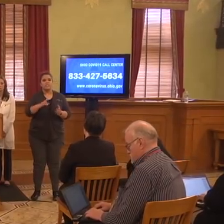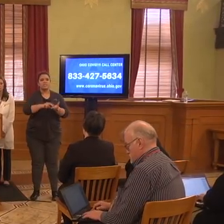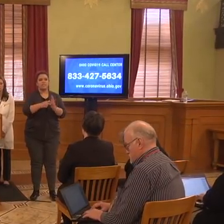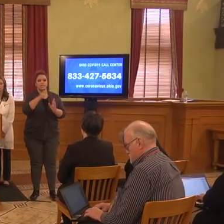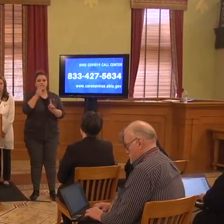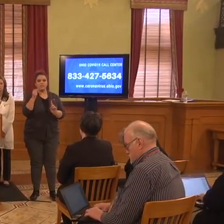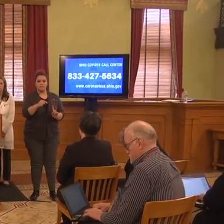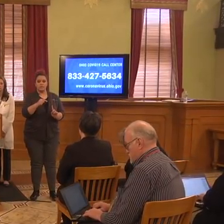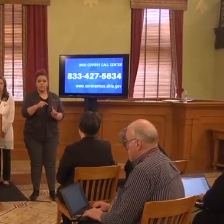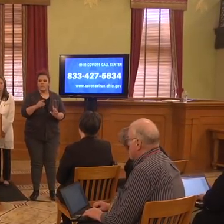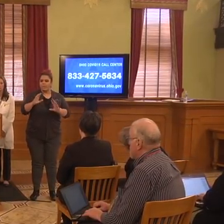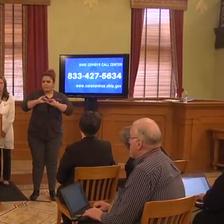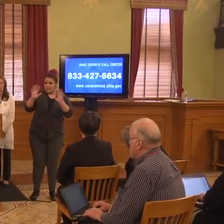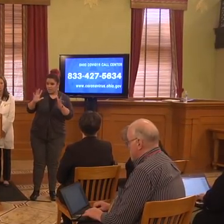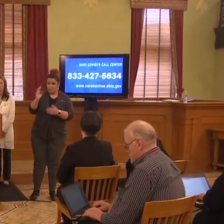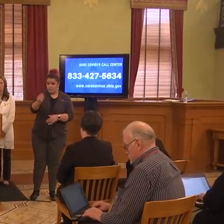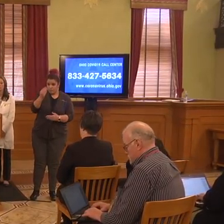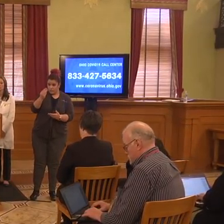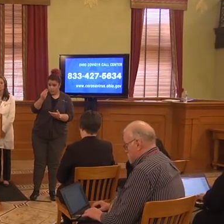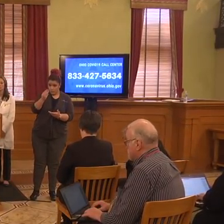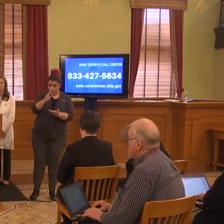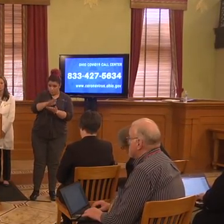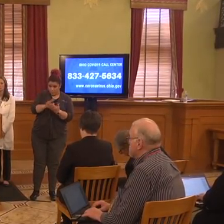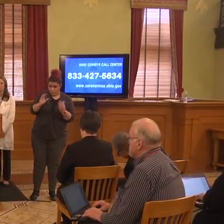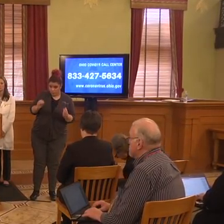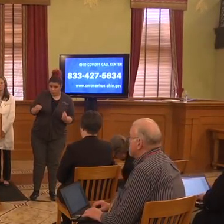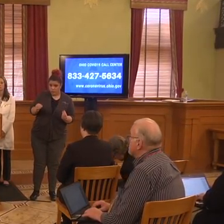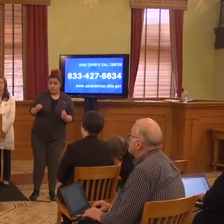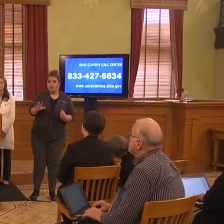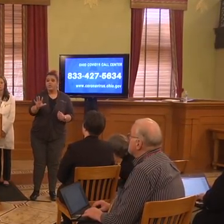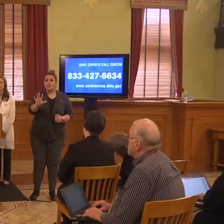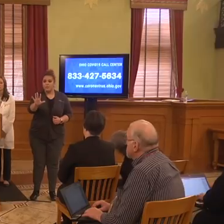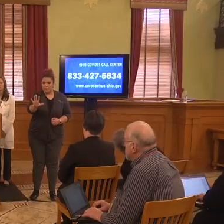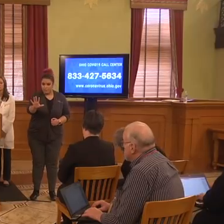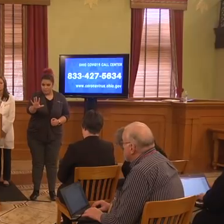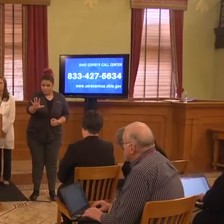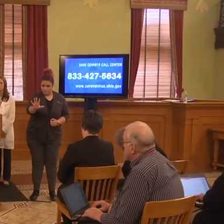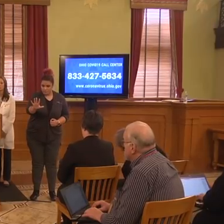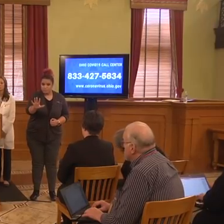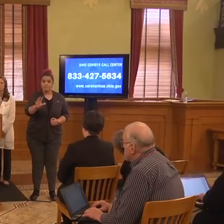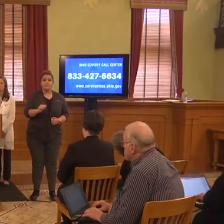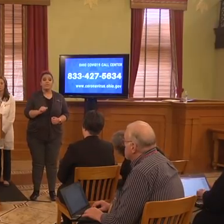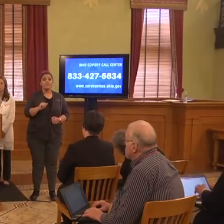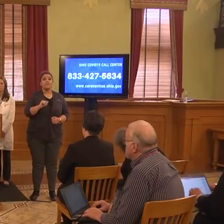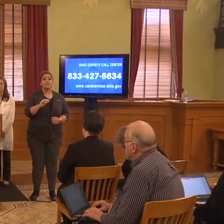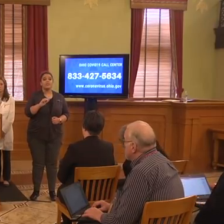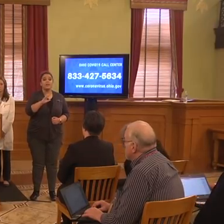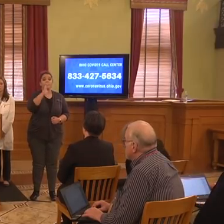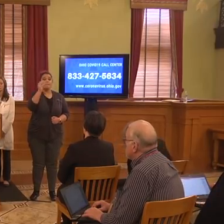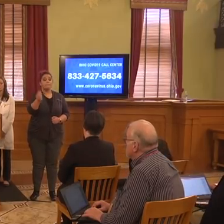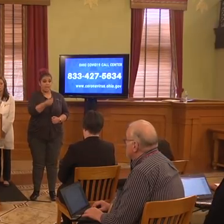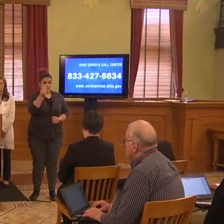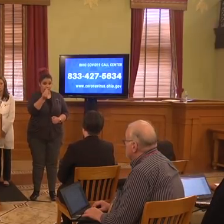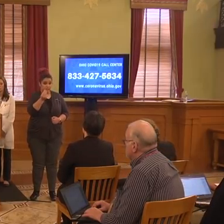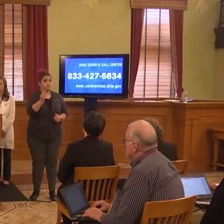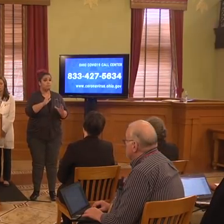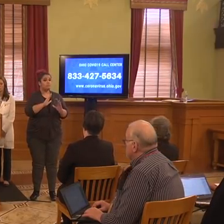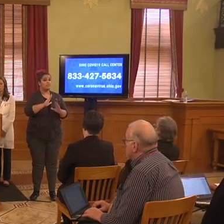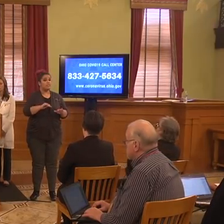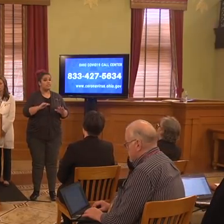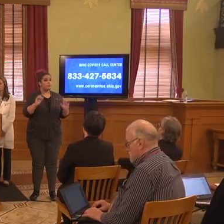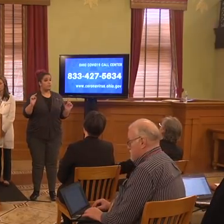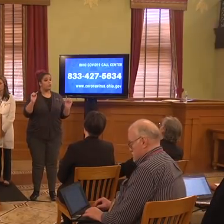no school Monday. No. That's not correct. Close of school Monday is when it